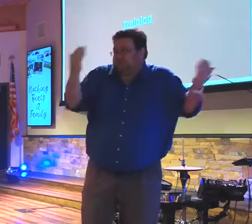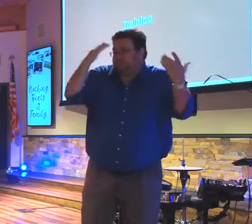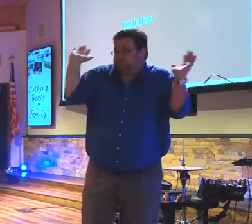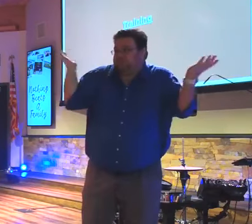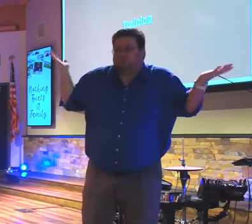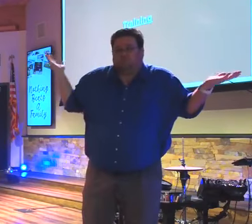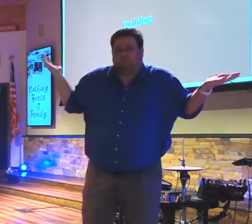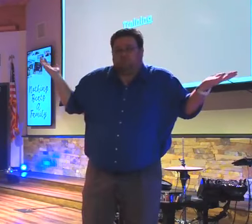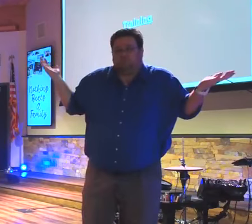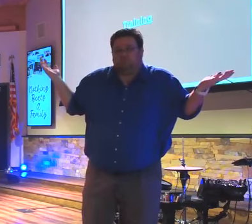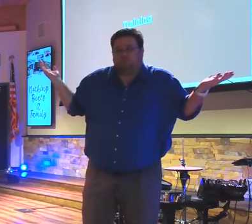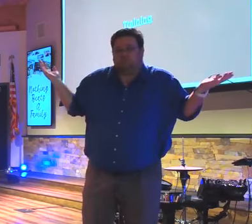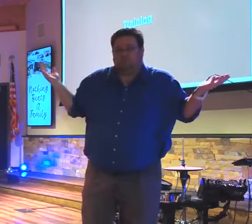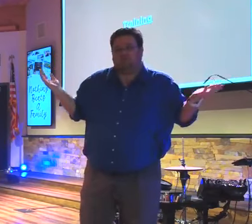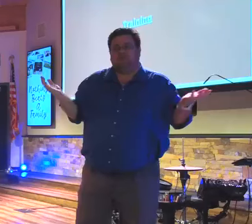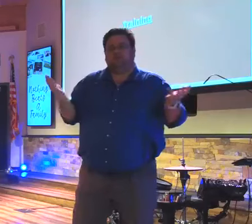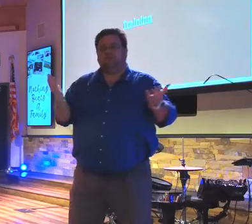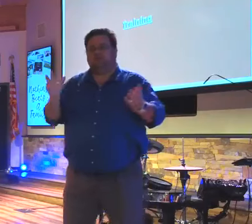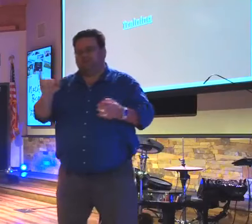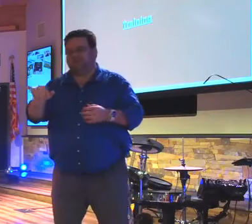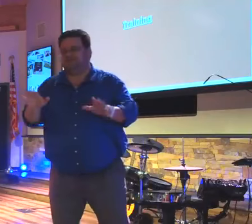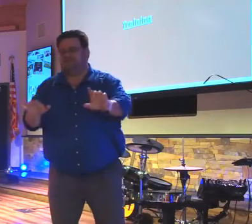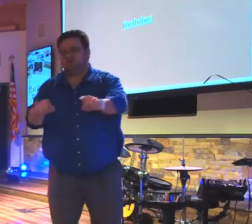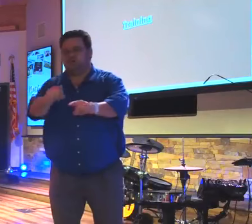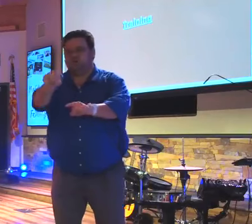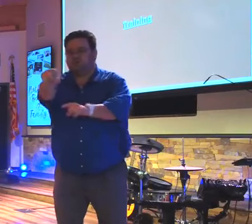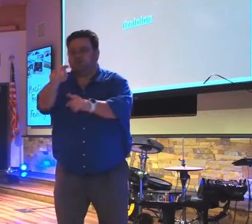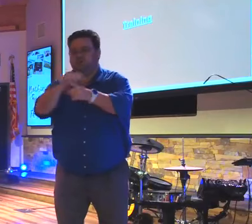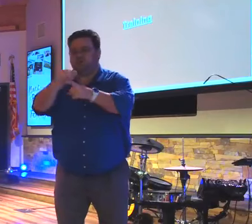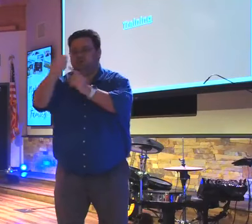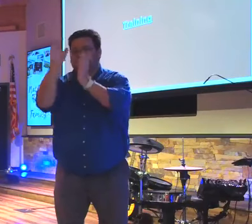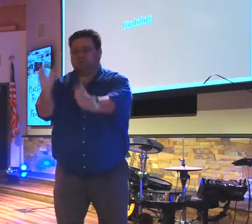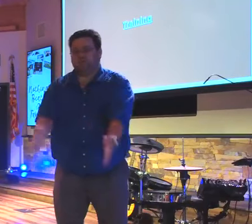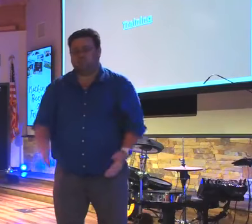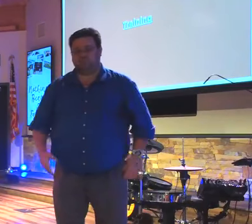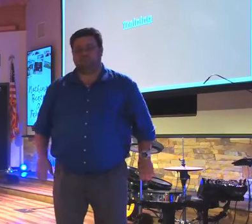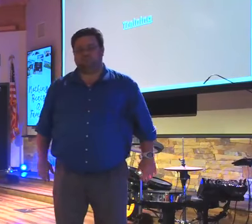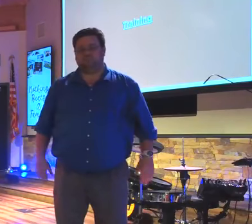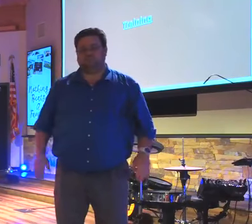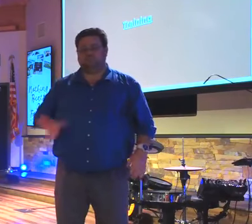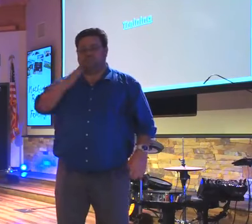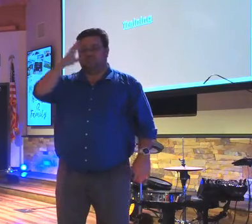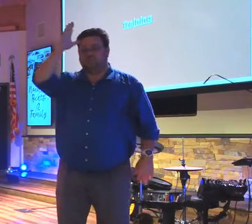do. Well, guess what, parents? You're the trainer.